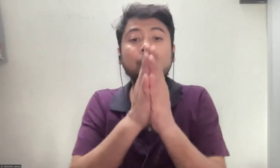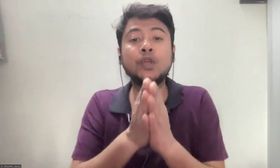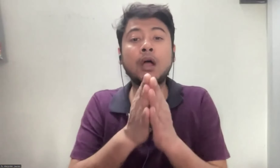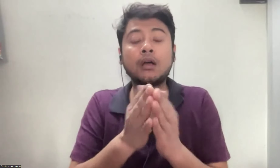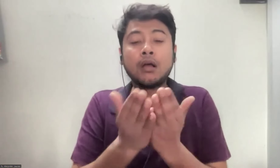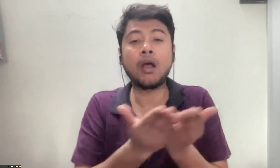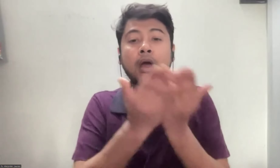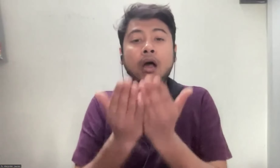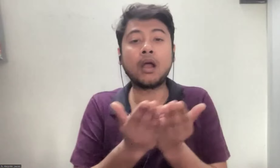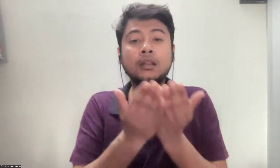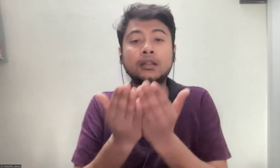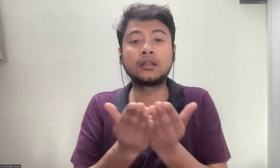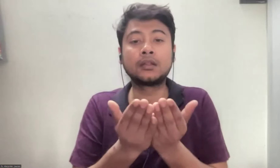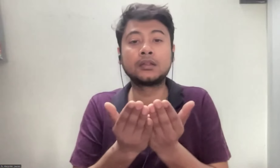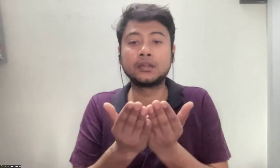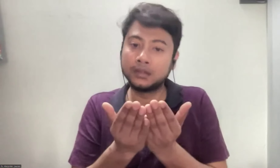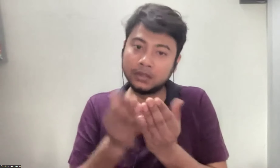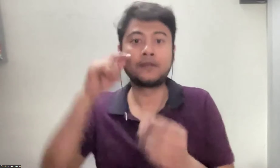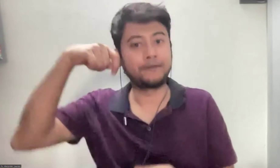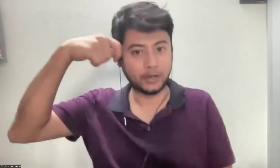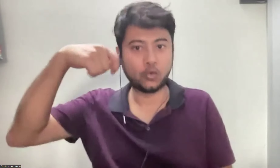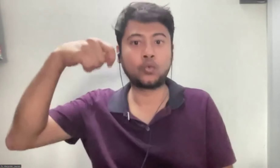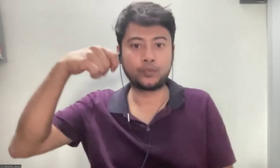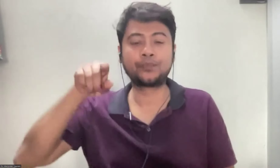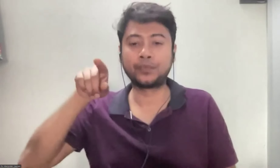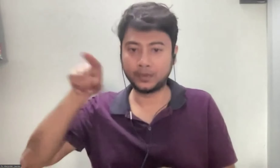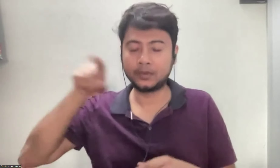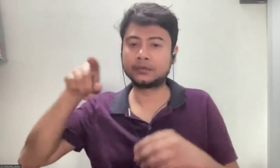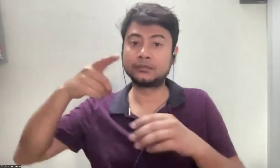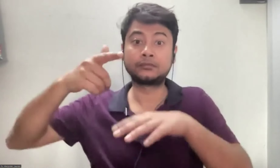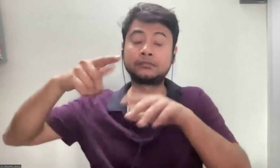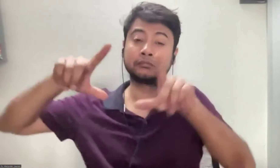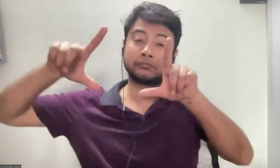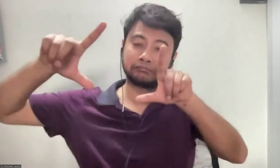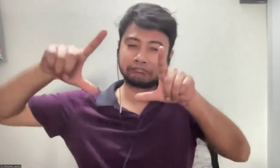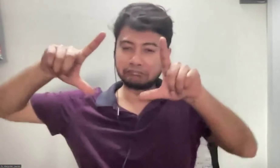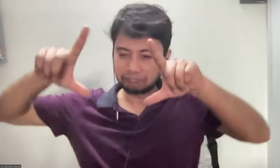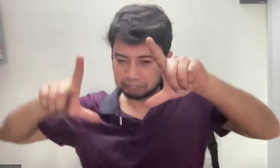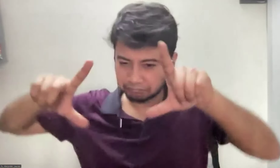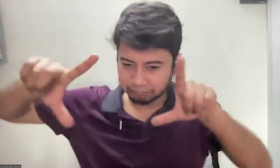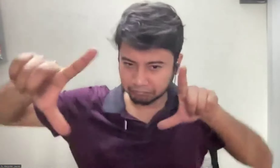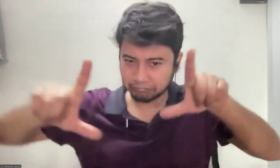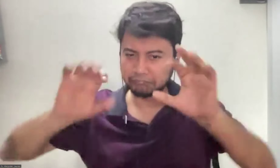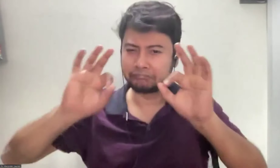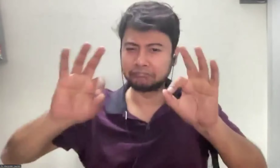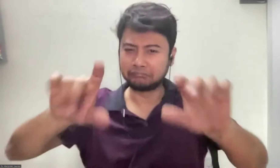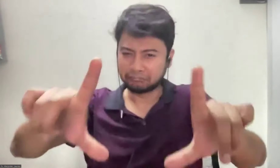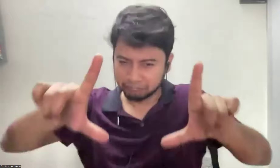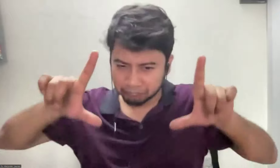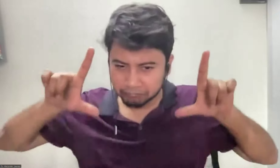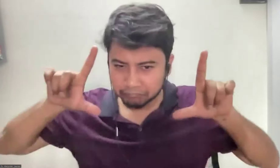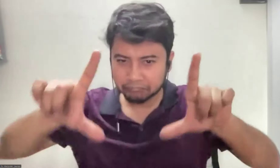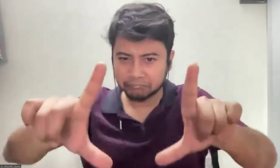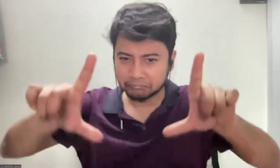immediately start doing the aarti. Nobody, there's nothing to you know, stop you. So the last